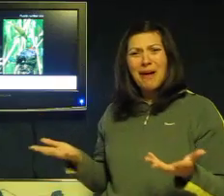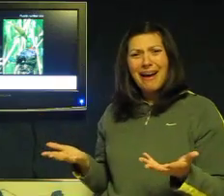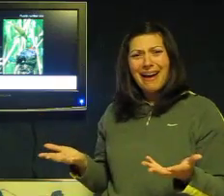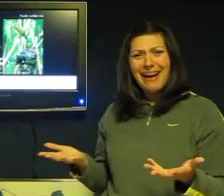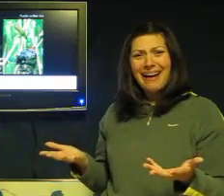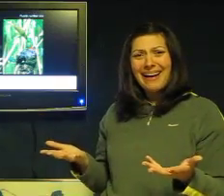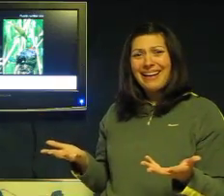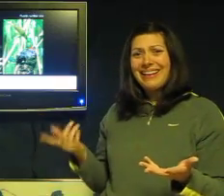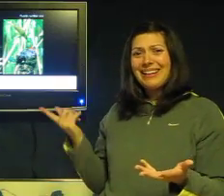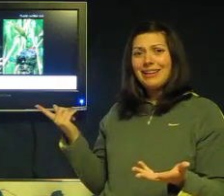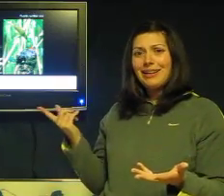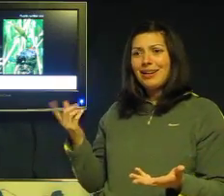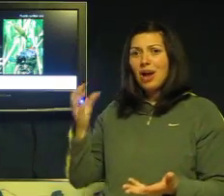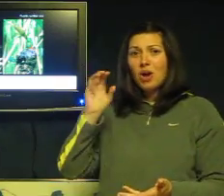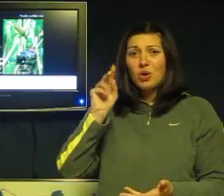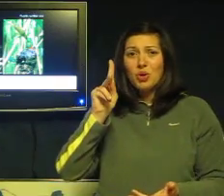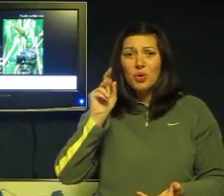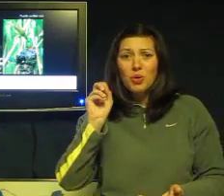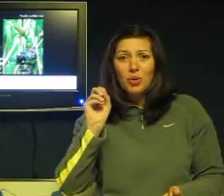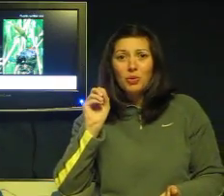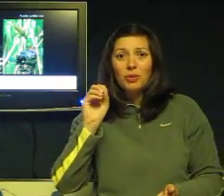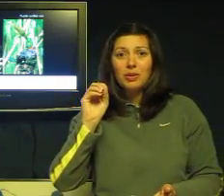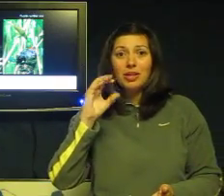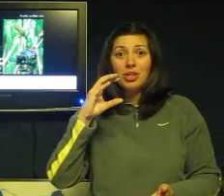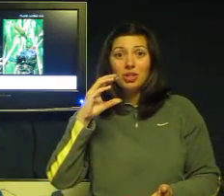That is a cuckoo chick that escaped detection.